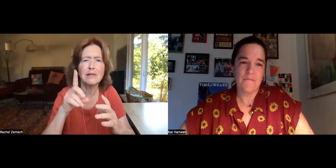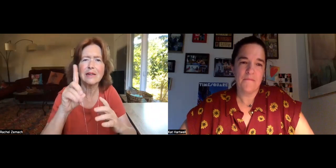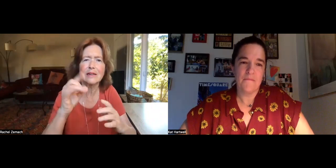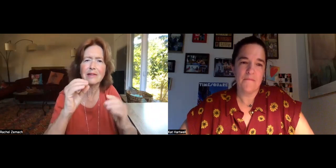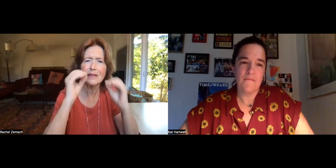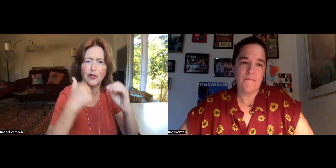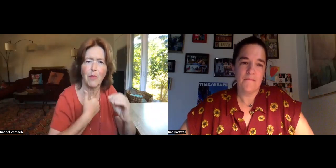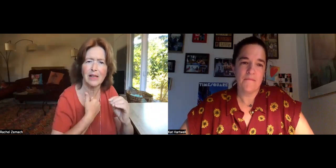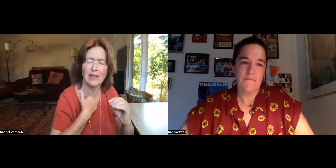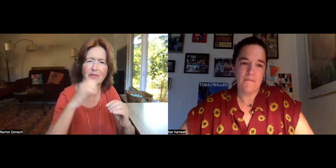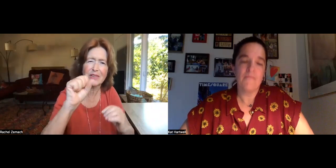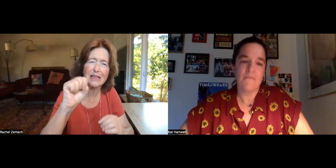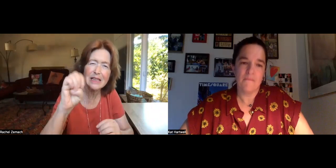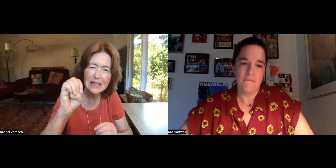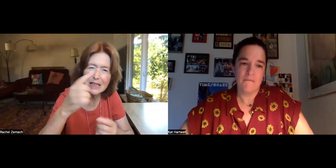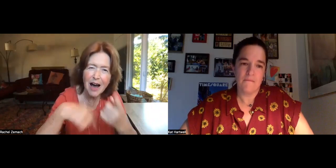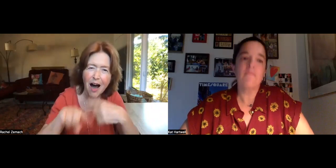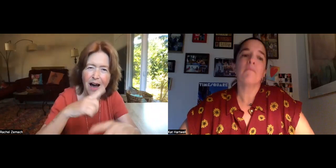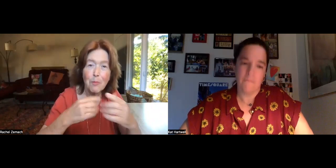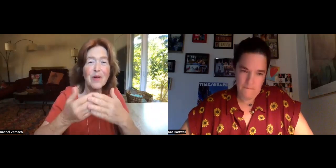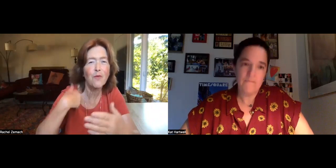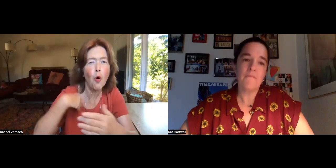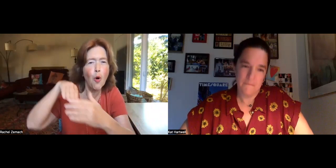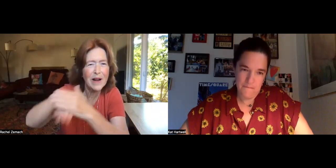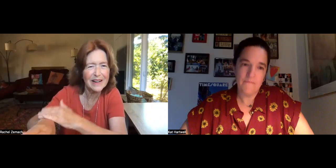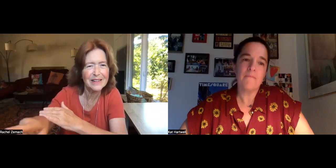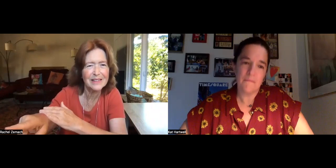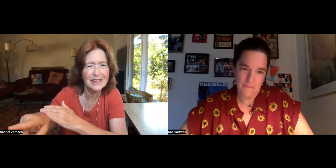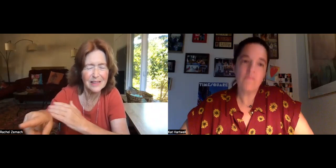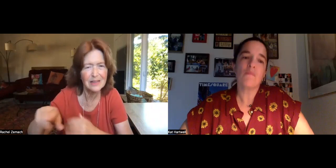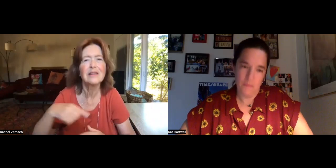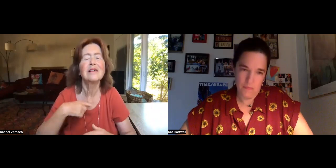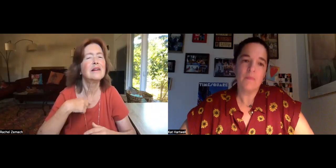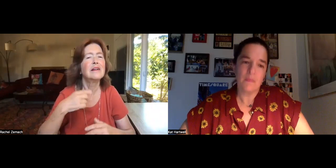You teach myself to think before then.